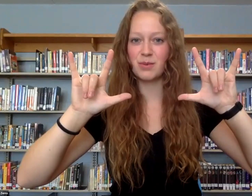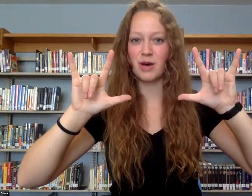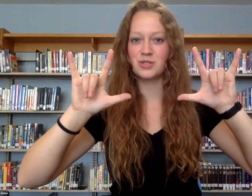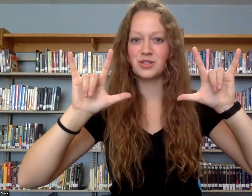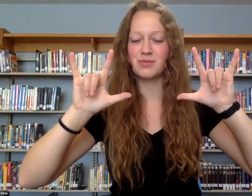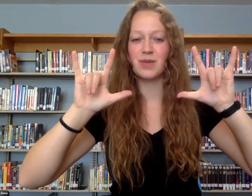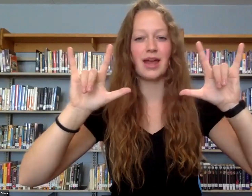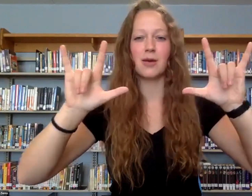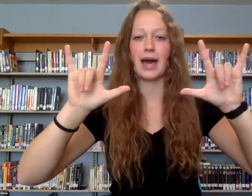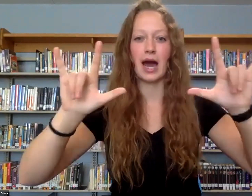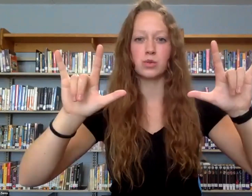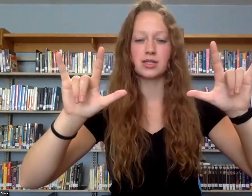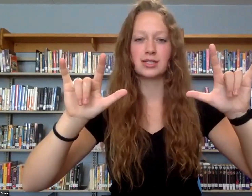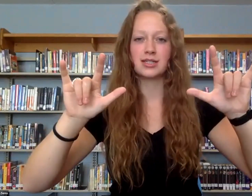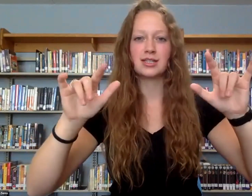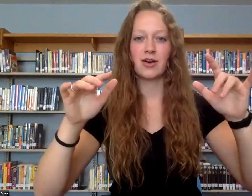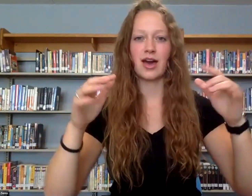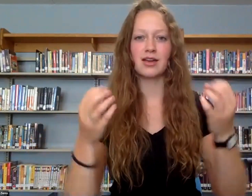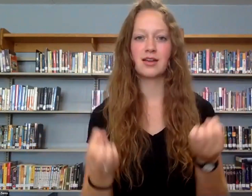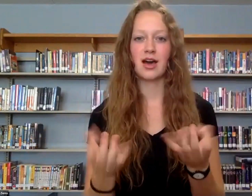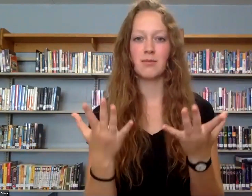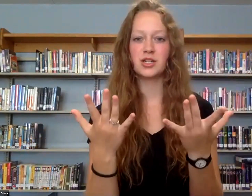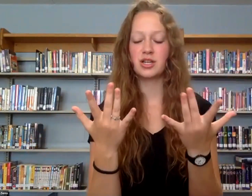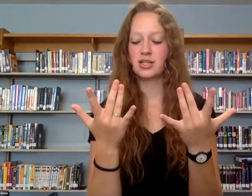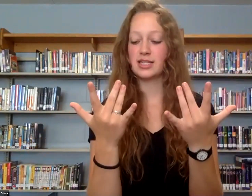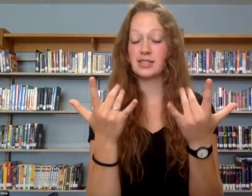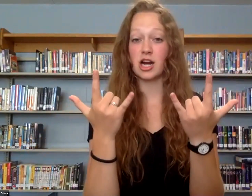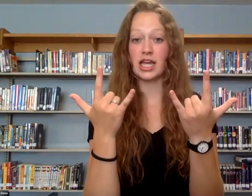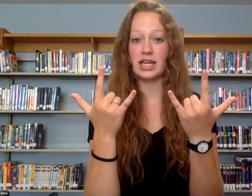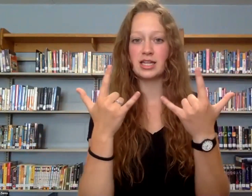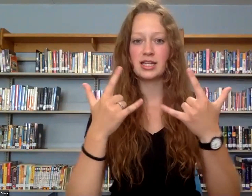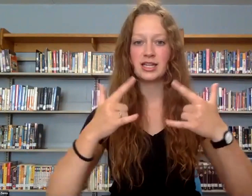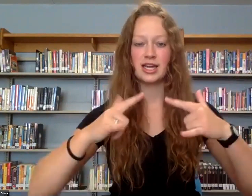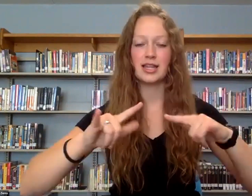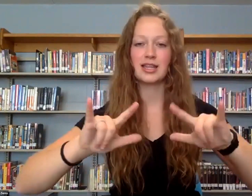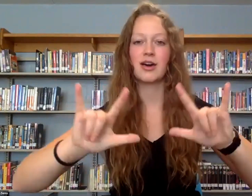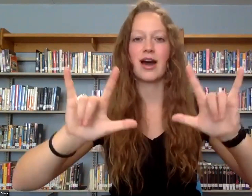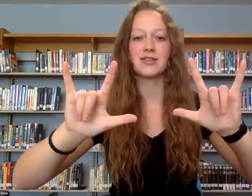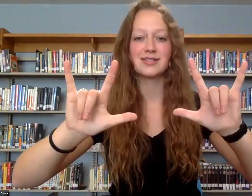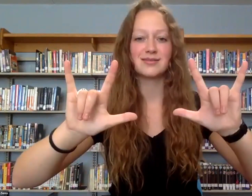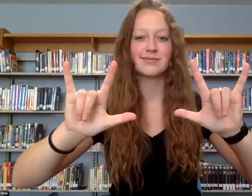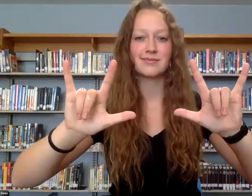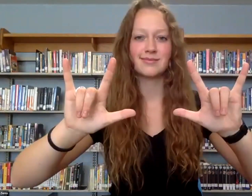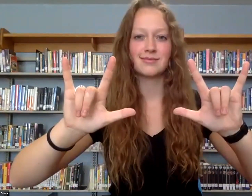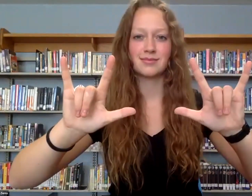palm should end up out. Okay? How much? They start in and then they go out.